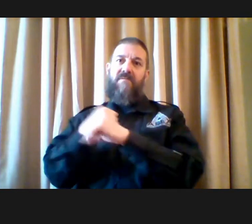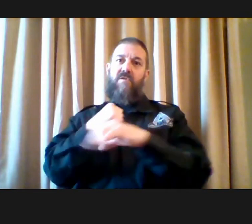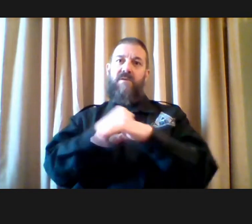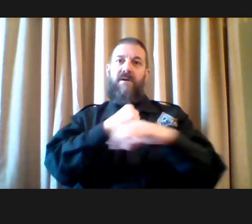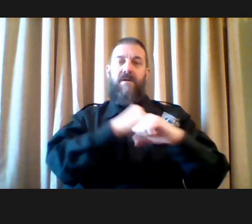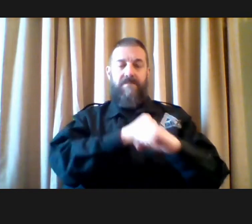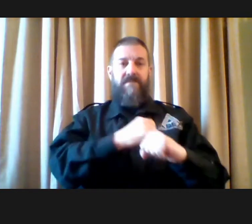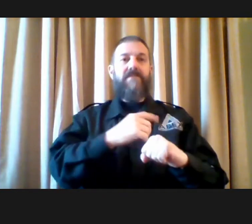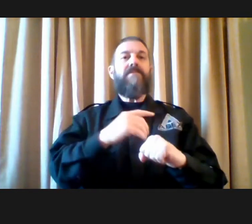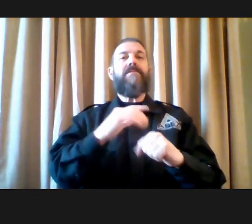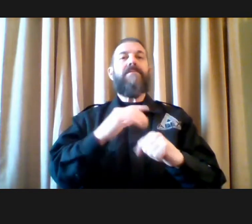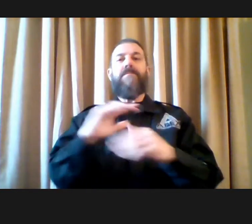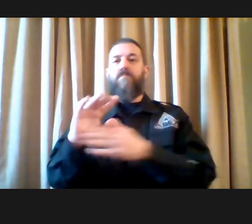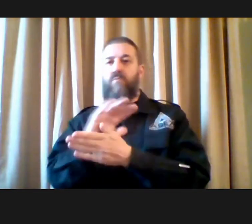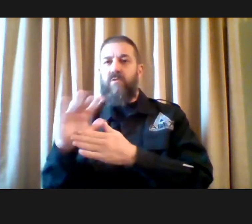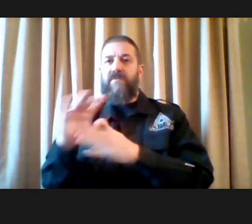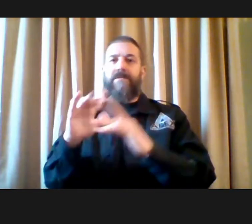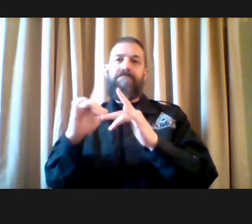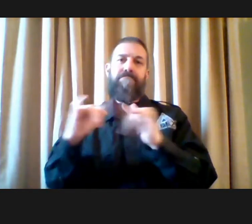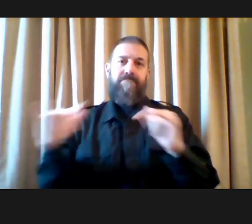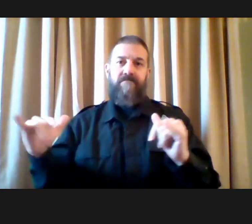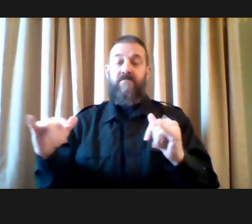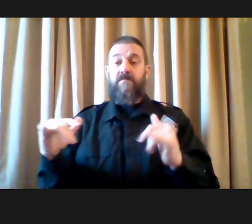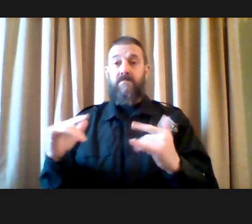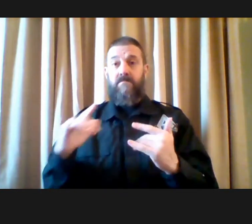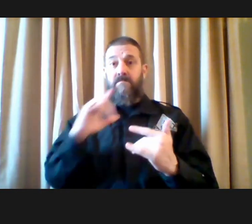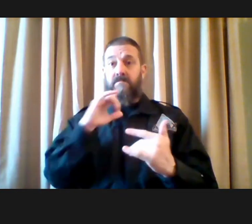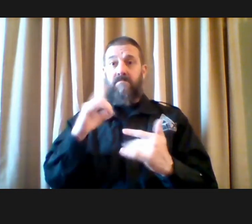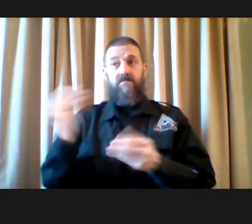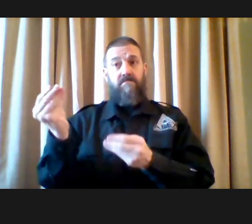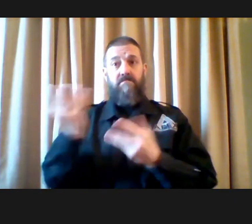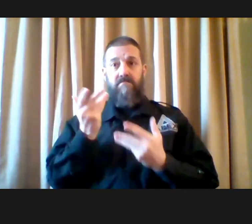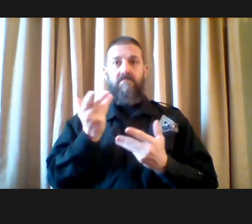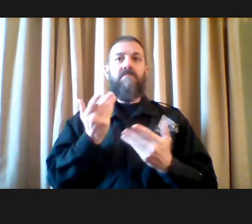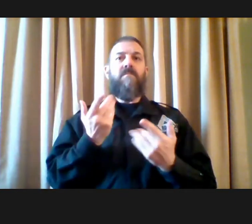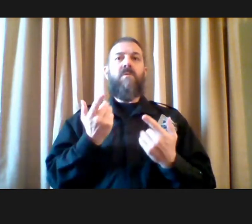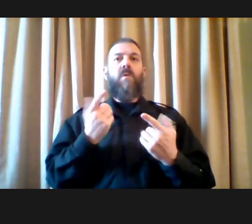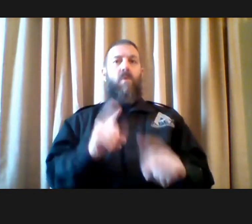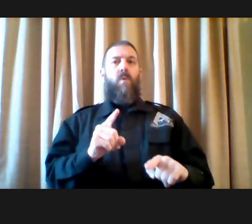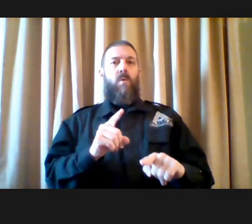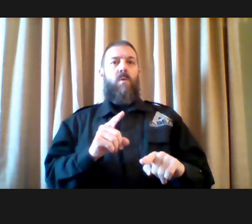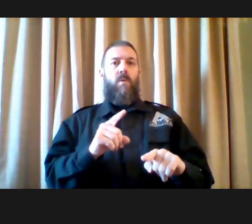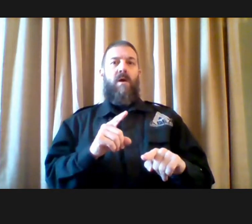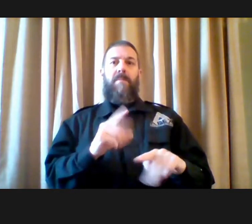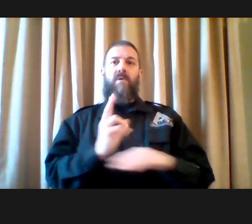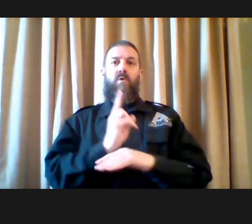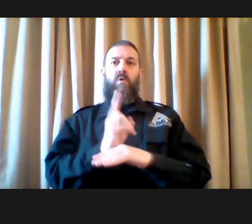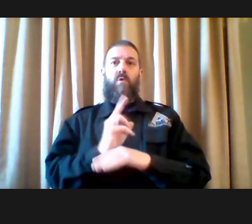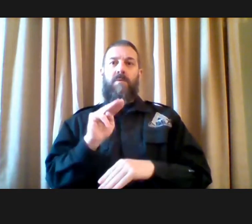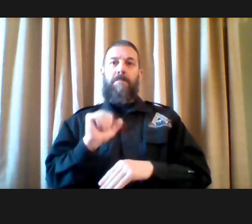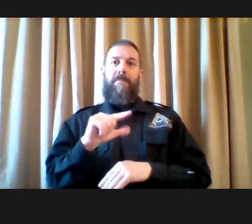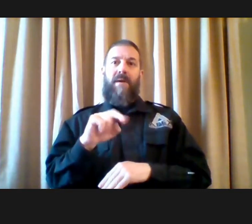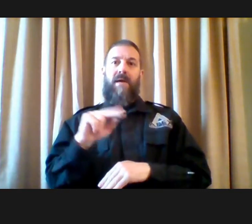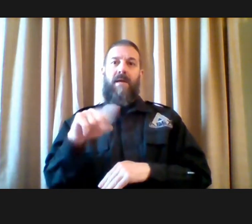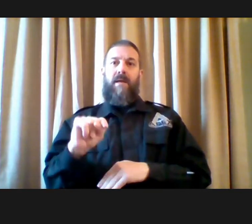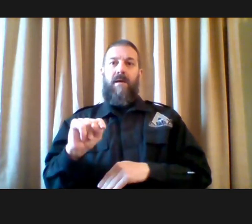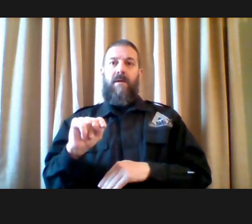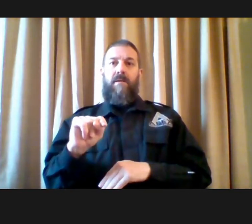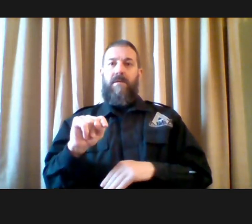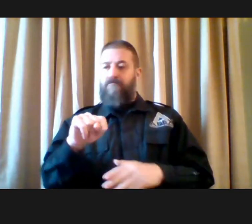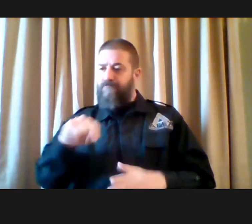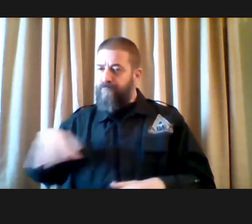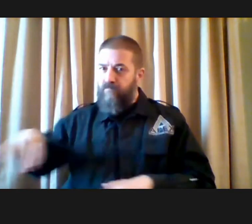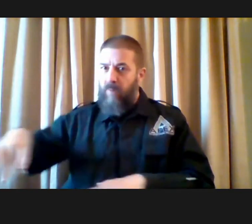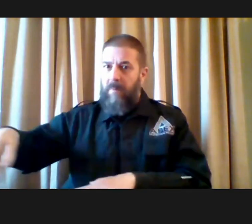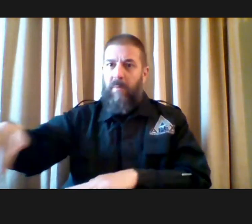And they made very sure that we covered the whole field with magnets, afterwards, running back and forth just to make sure nothing fell off the